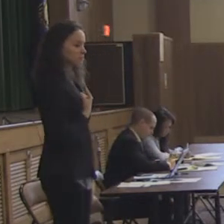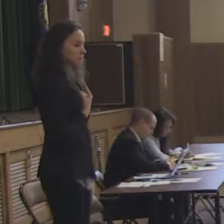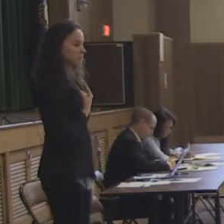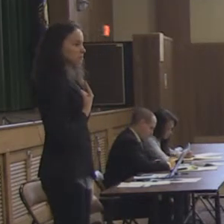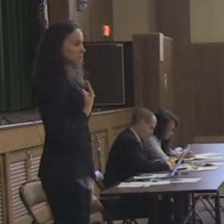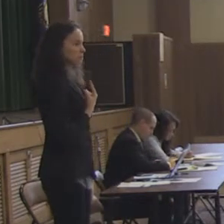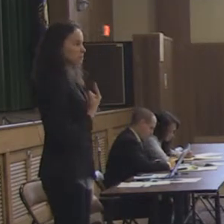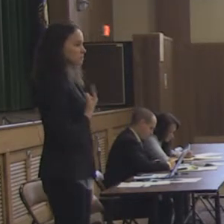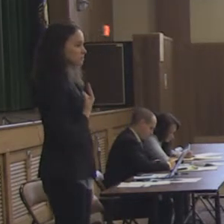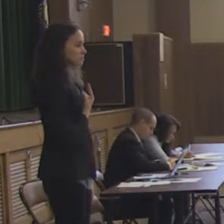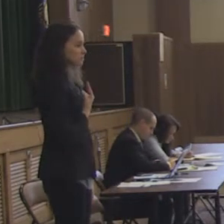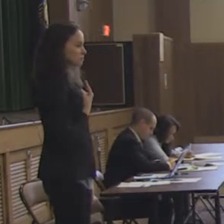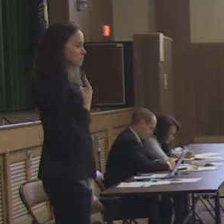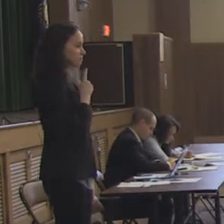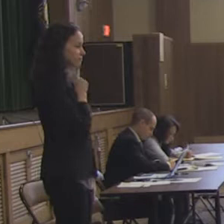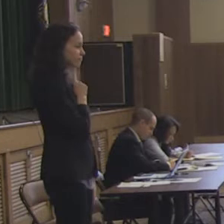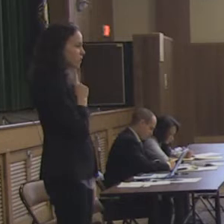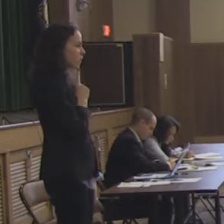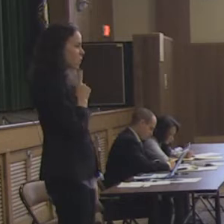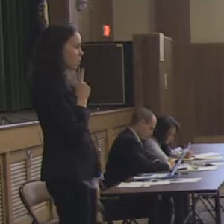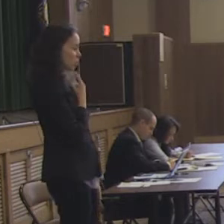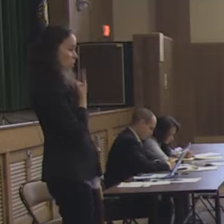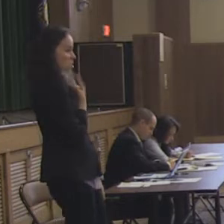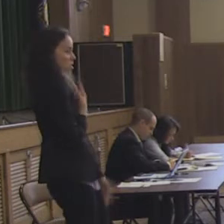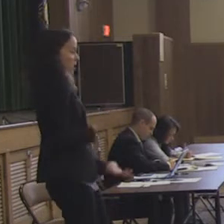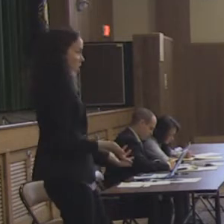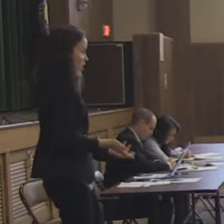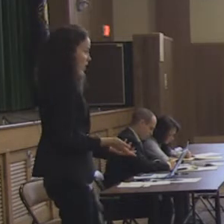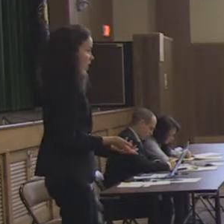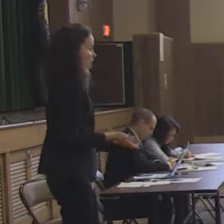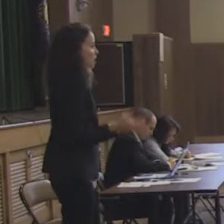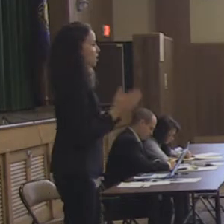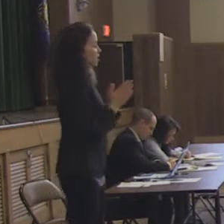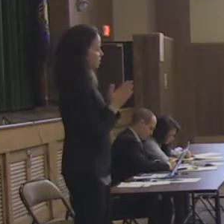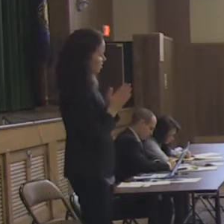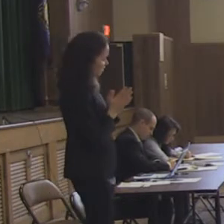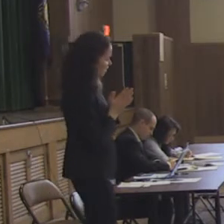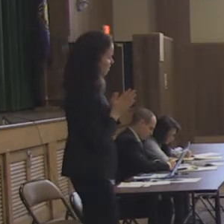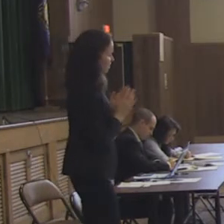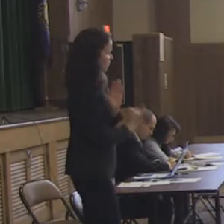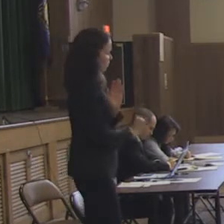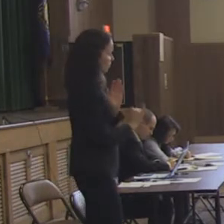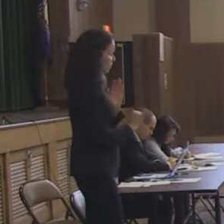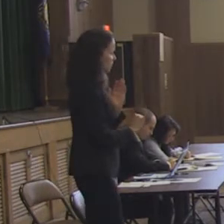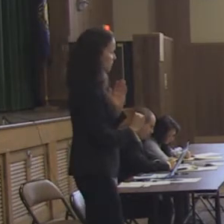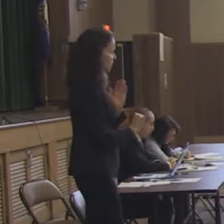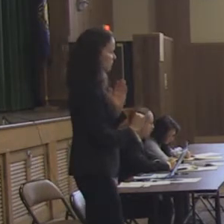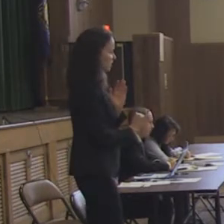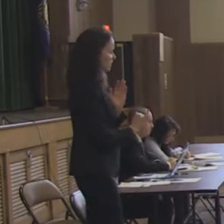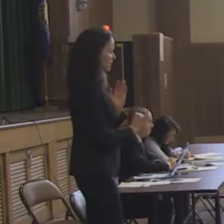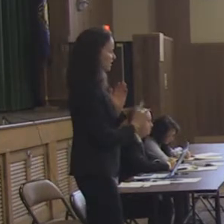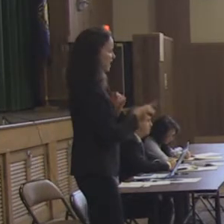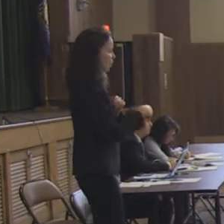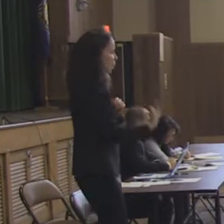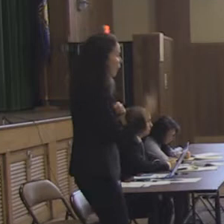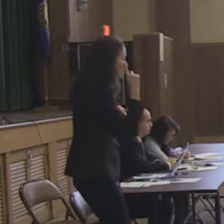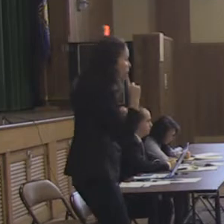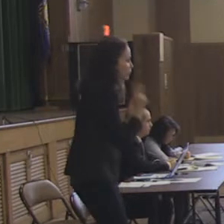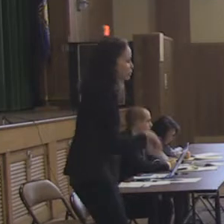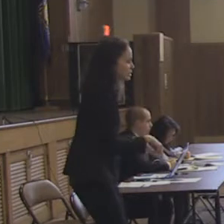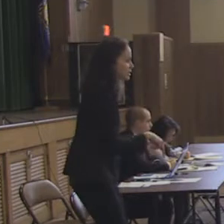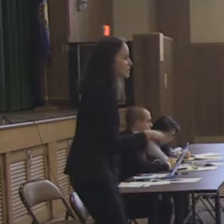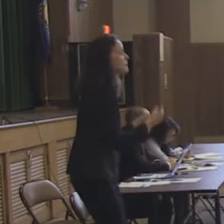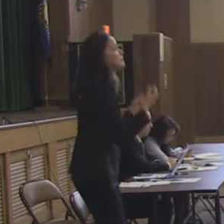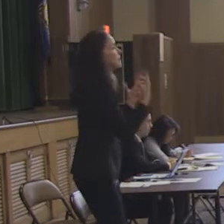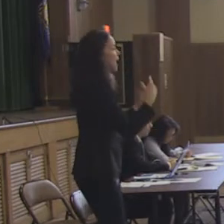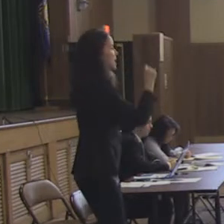isolation. Broadly speaking, I would share that this seems to be a collective experience for many